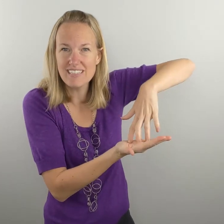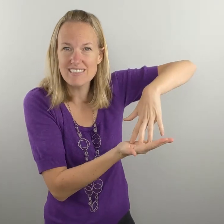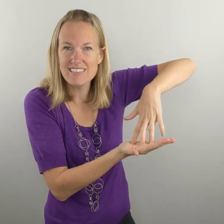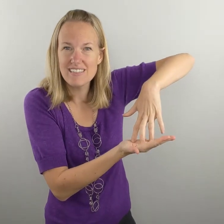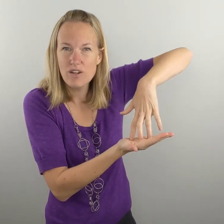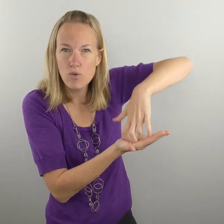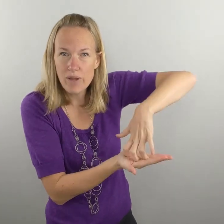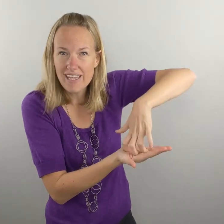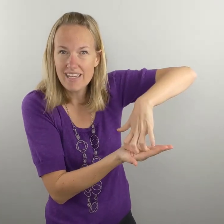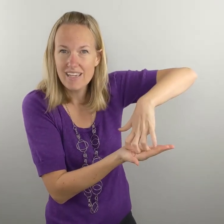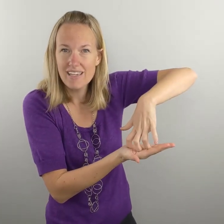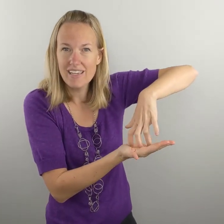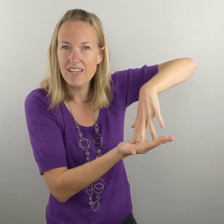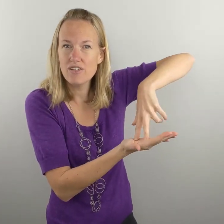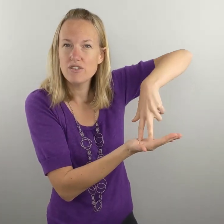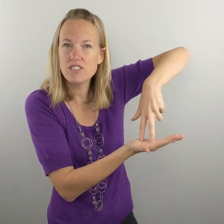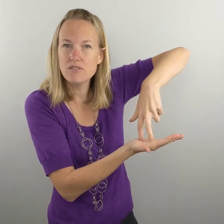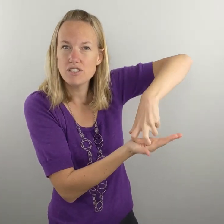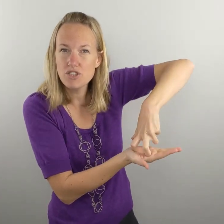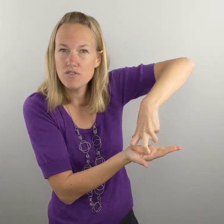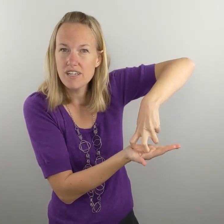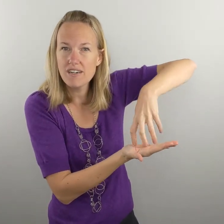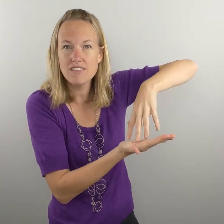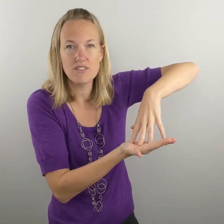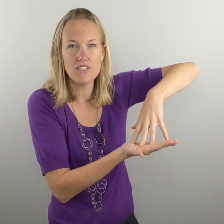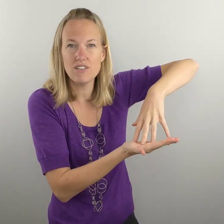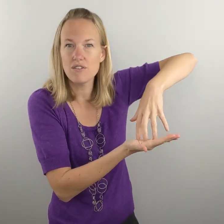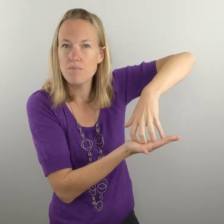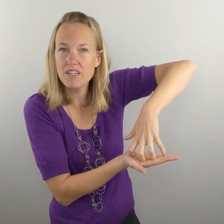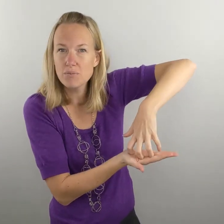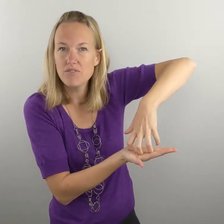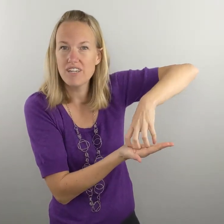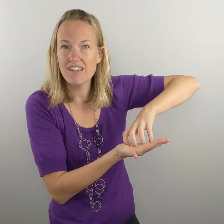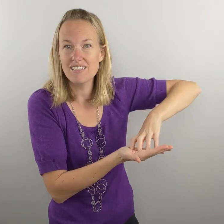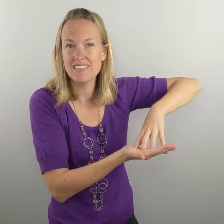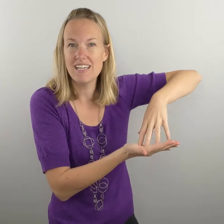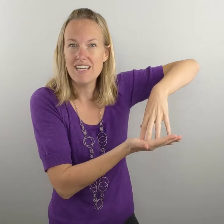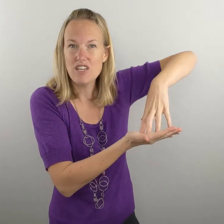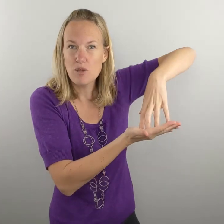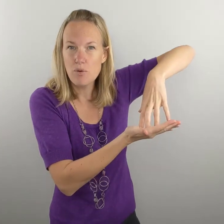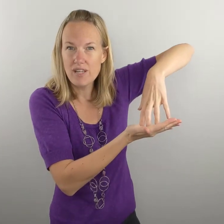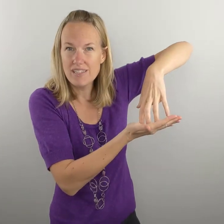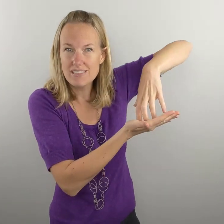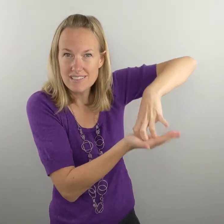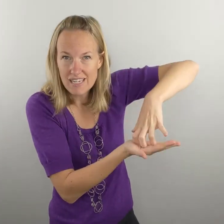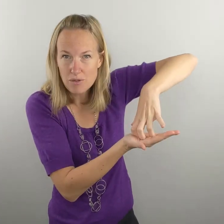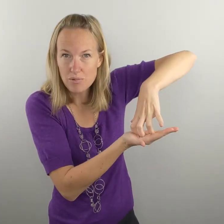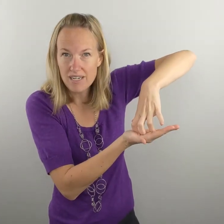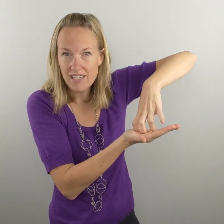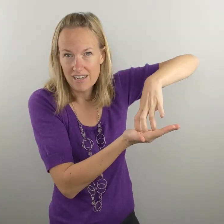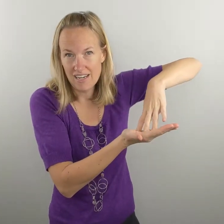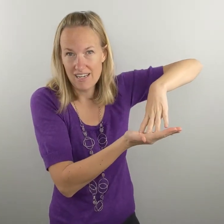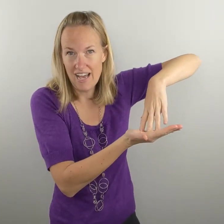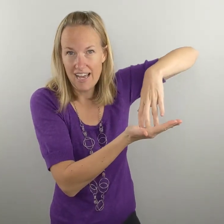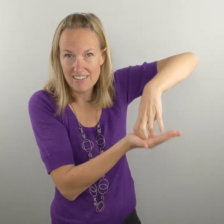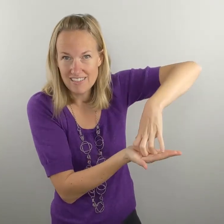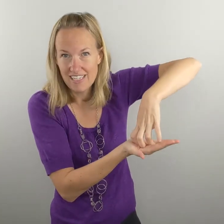knees, weak, okay? You can do it just with 2 fingers or you can do it with multiple fingers. The point is that you're breaking kind of at your